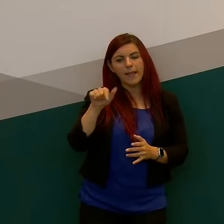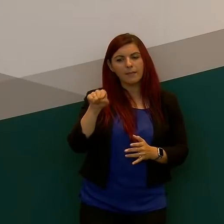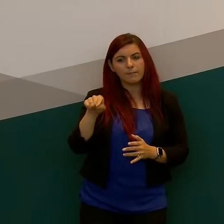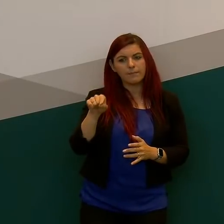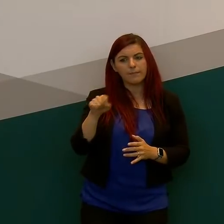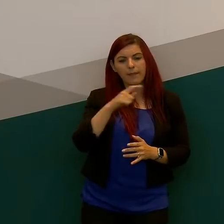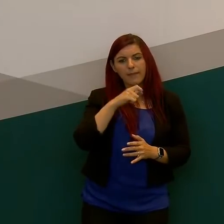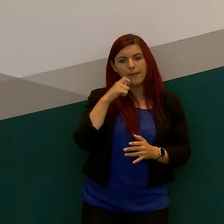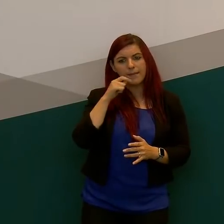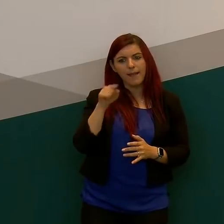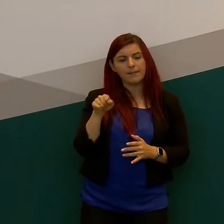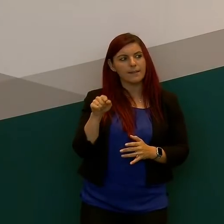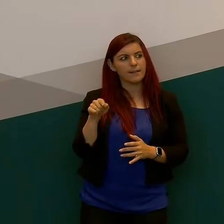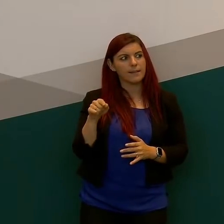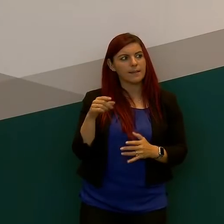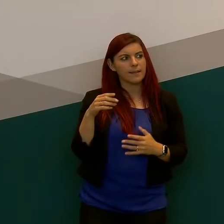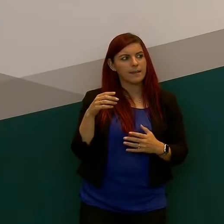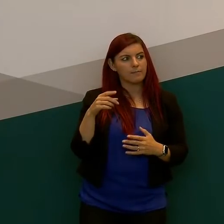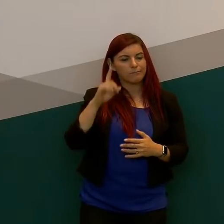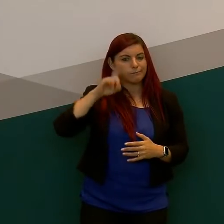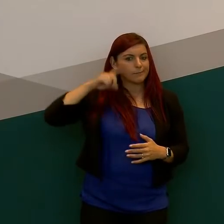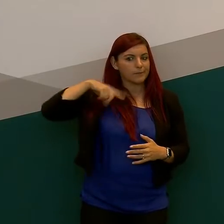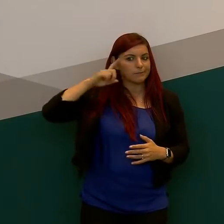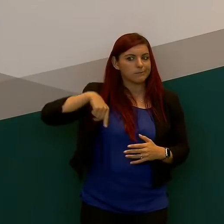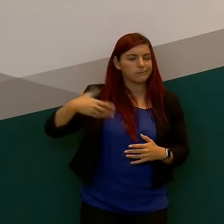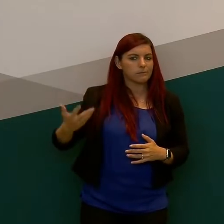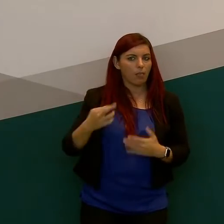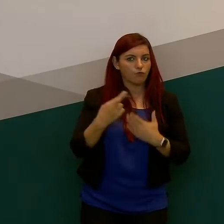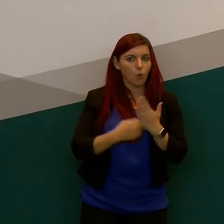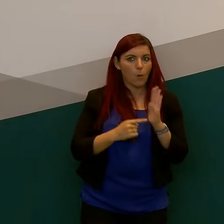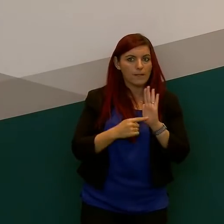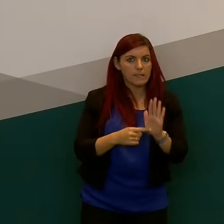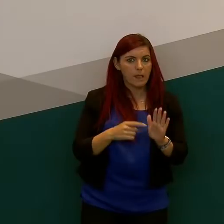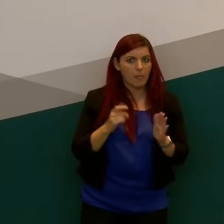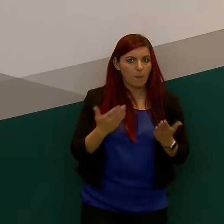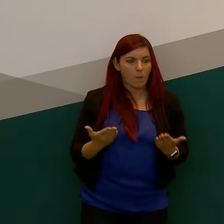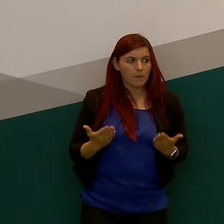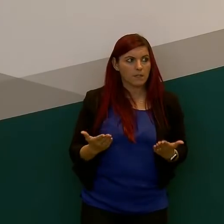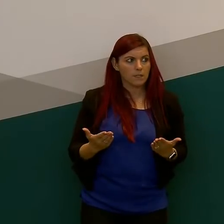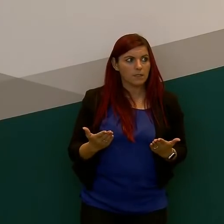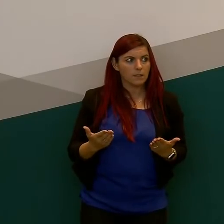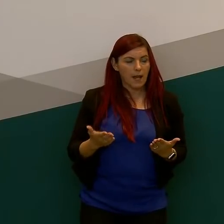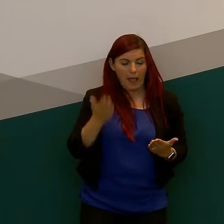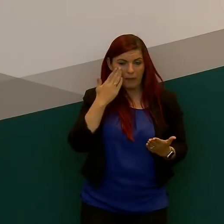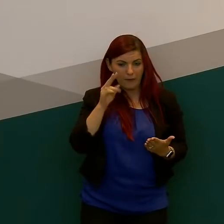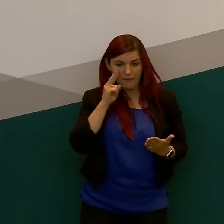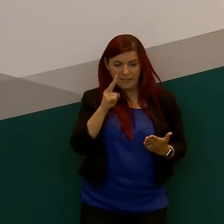that are kind of disregarding the rules, rather than for you to say you've seen some stuff on